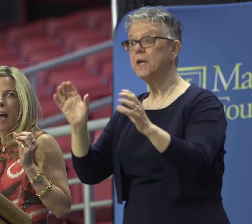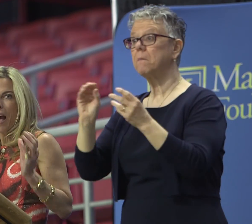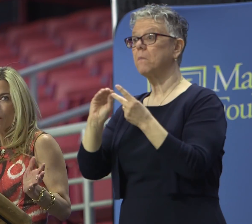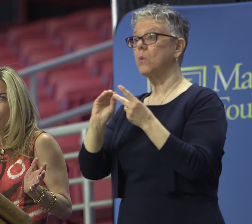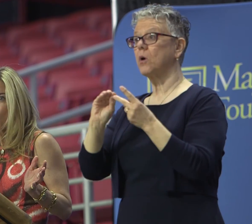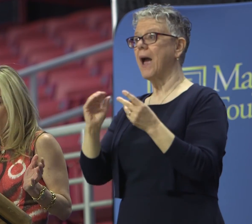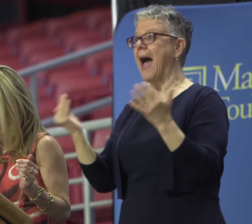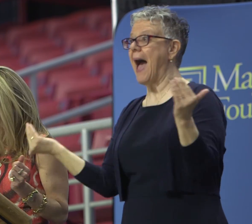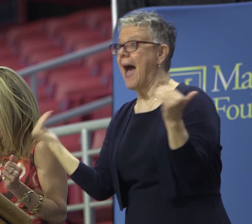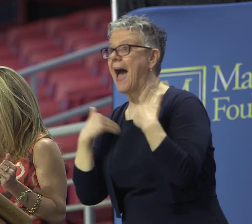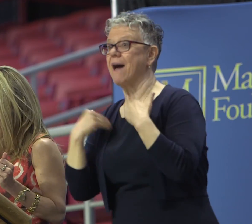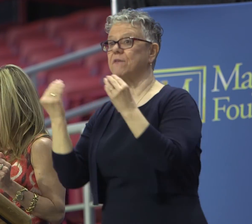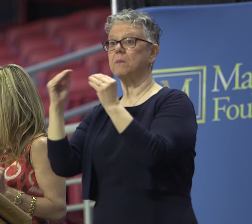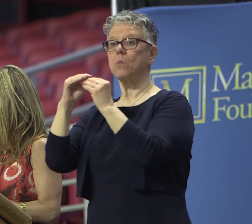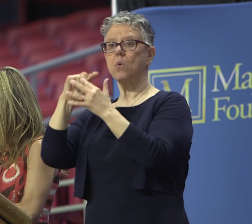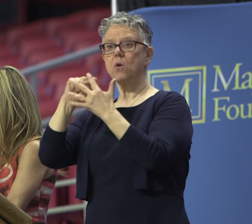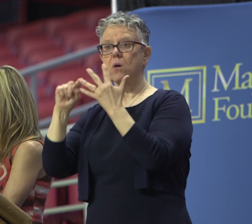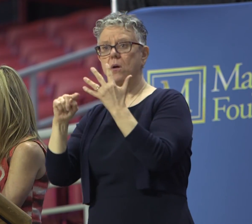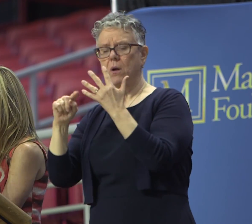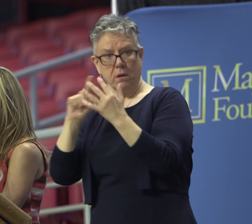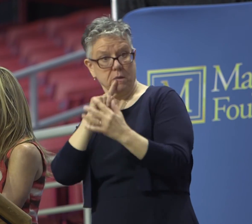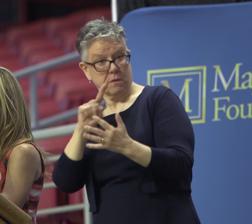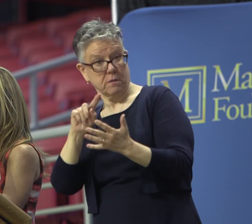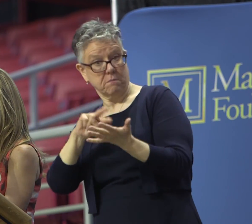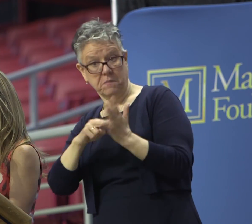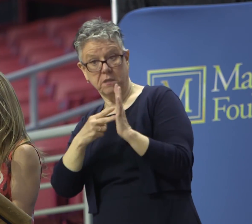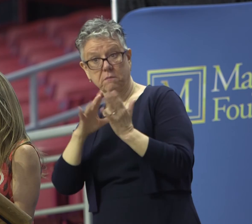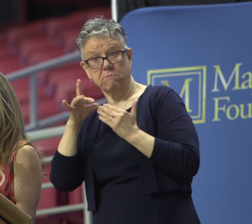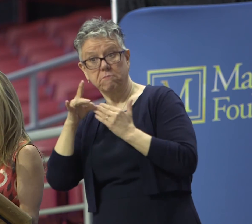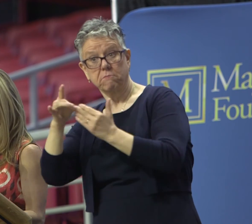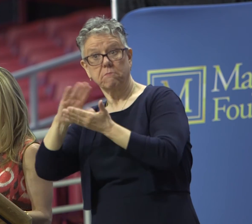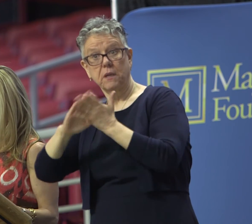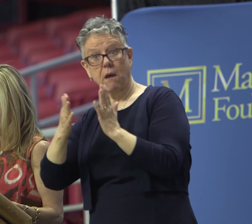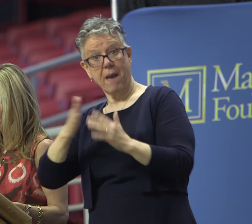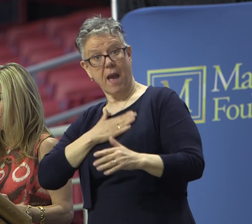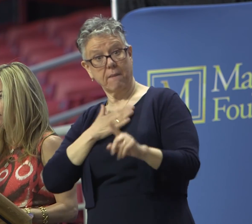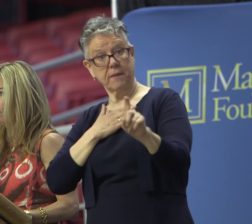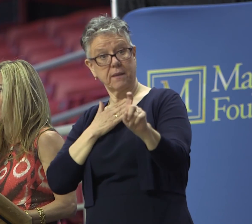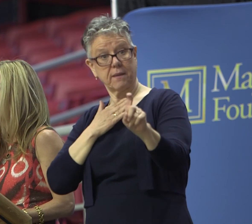and having more really lead to happiness?